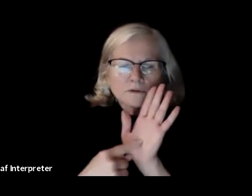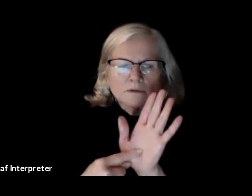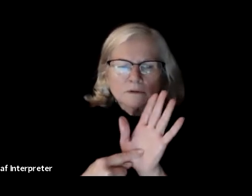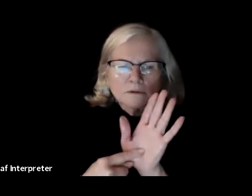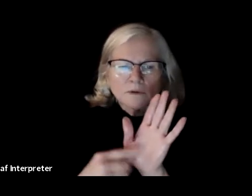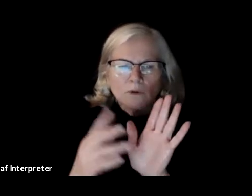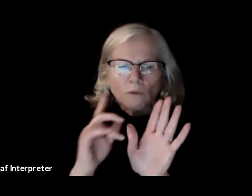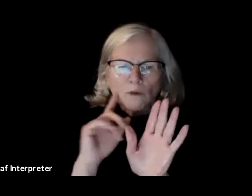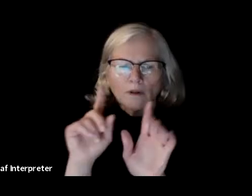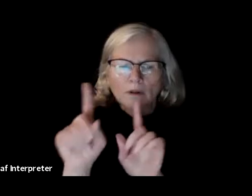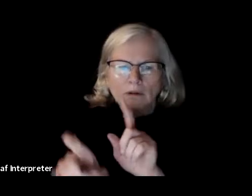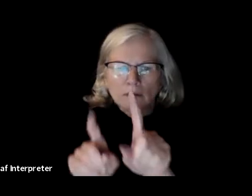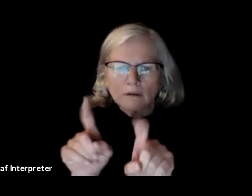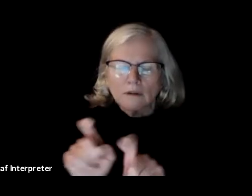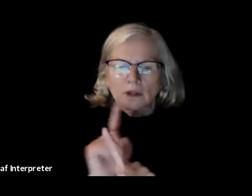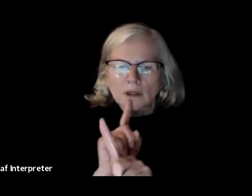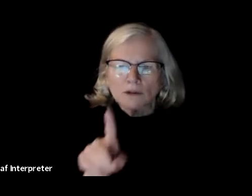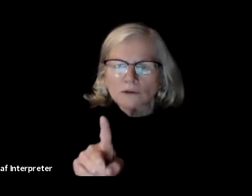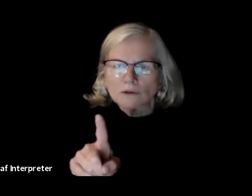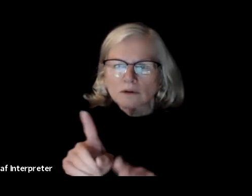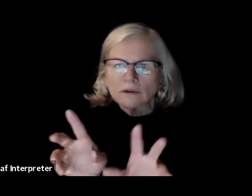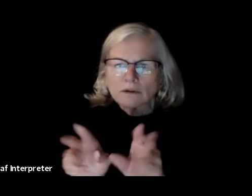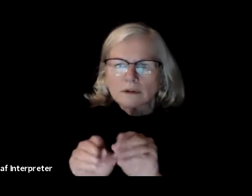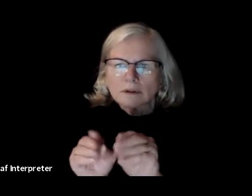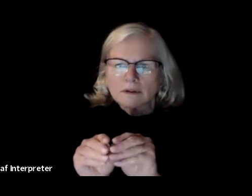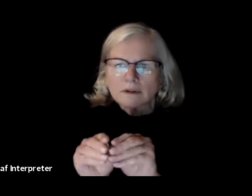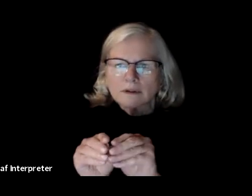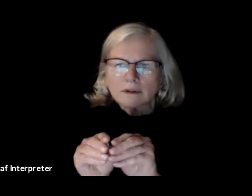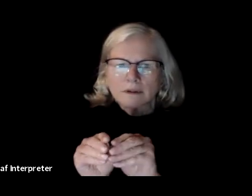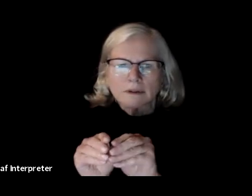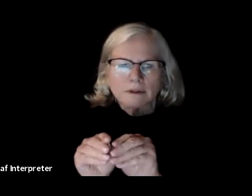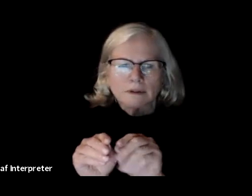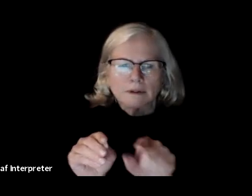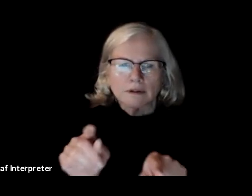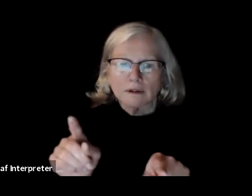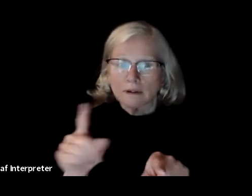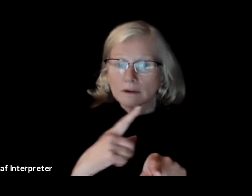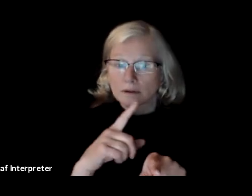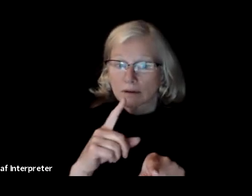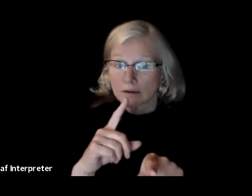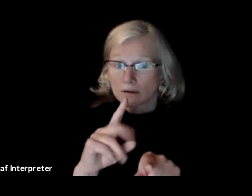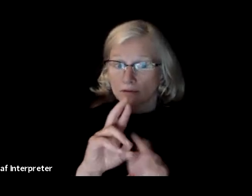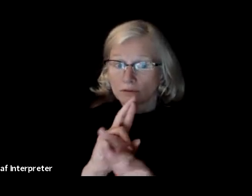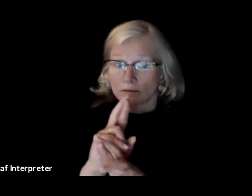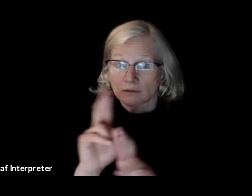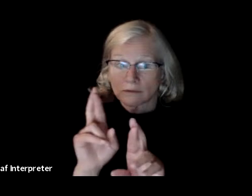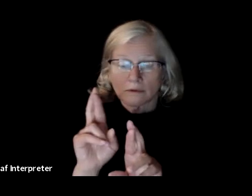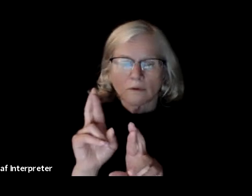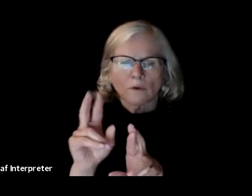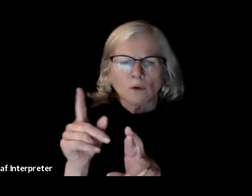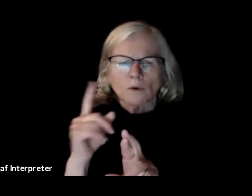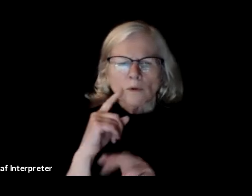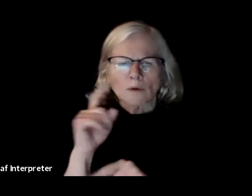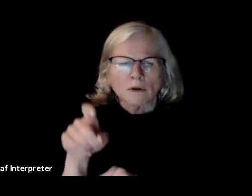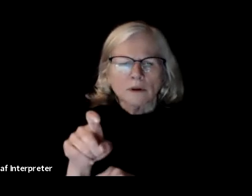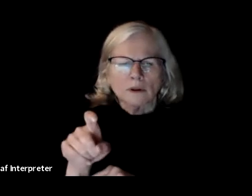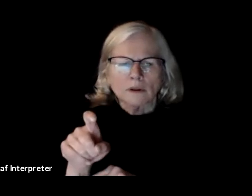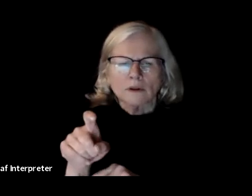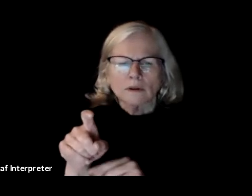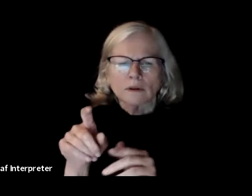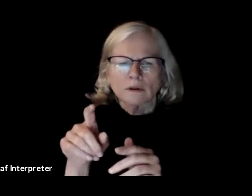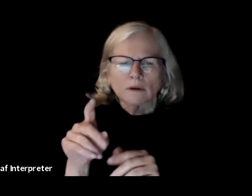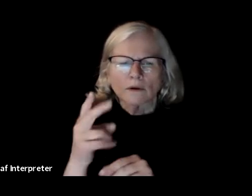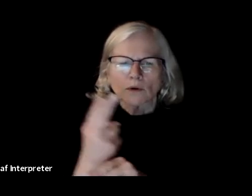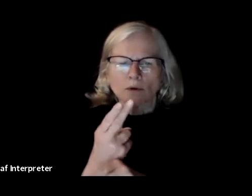To ask a question during the session, you will need to press star 1 on your telephone keypad. Please be advised that today's conference is